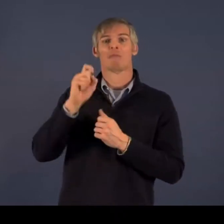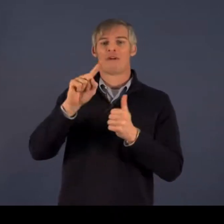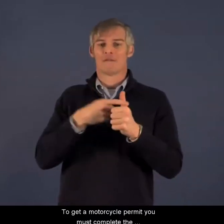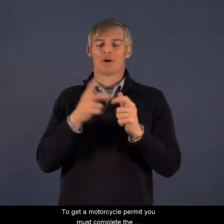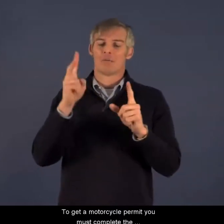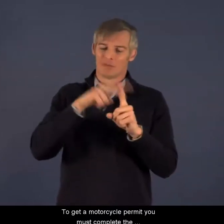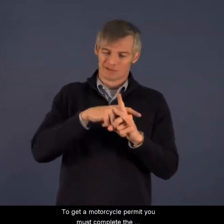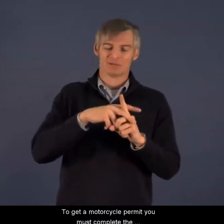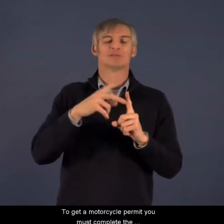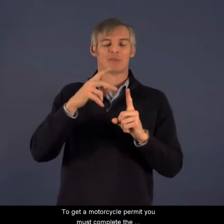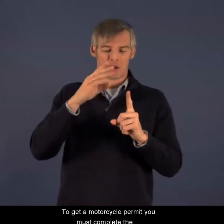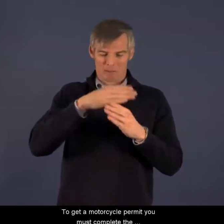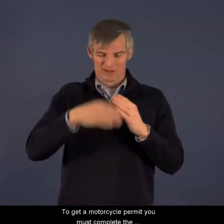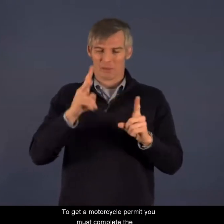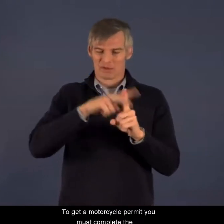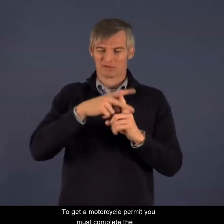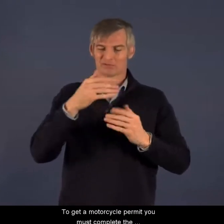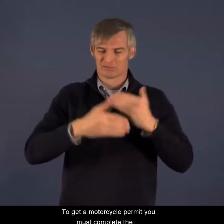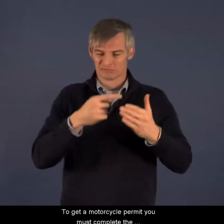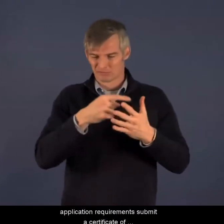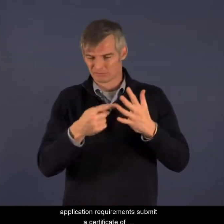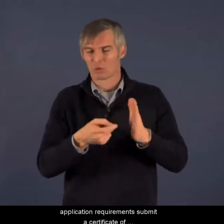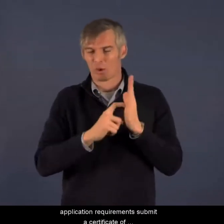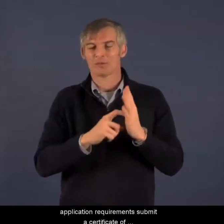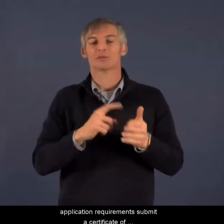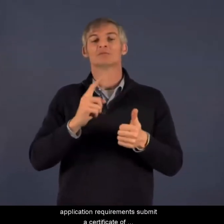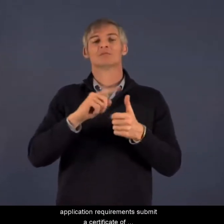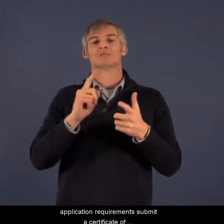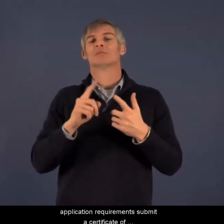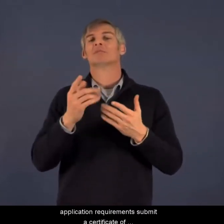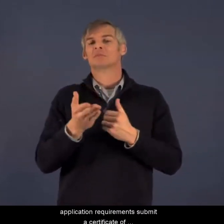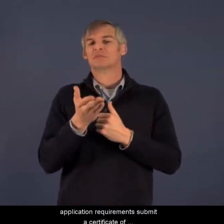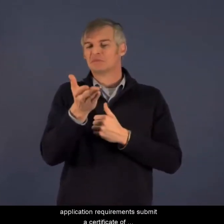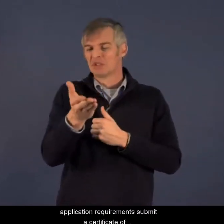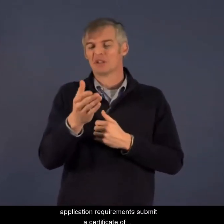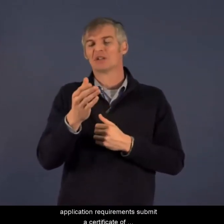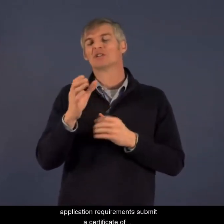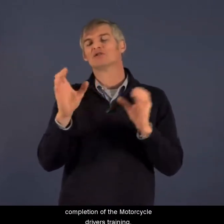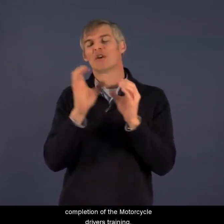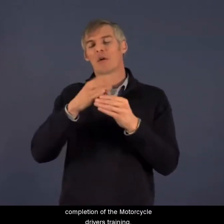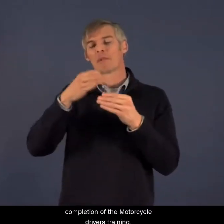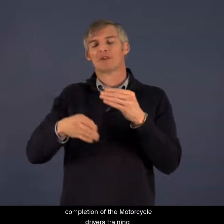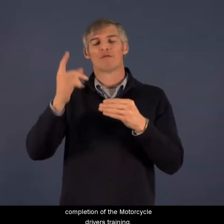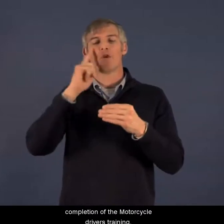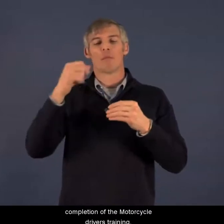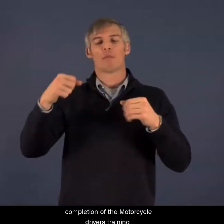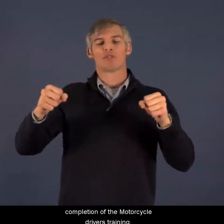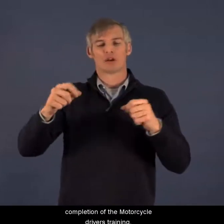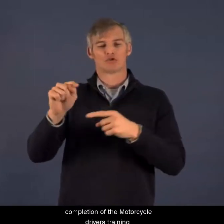To get a motorcycle permit, you must complete the application requirements, submit a certificate of completion of the motorcycle